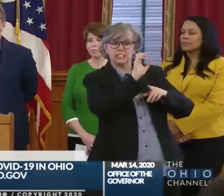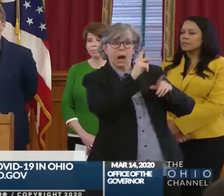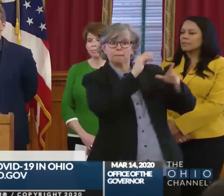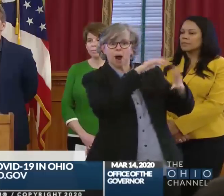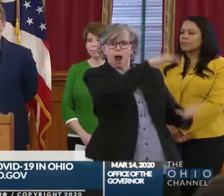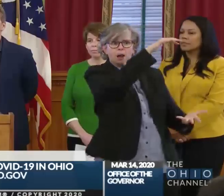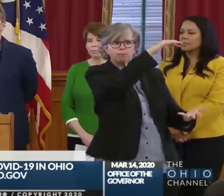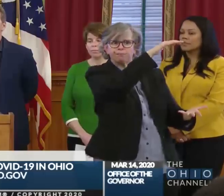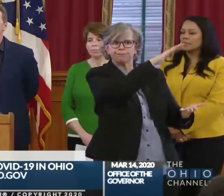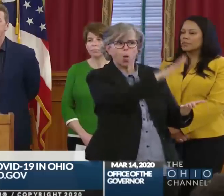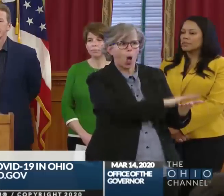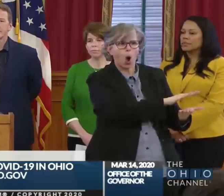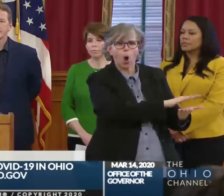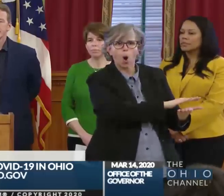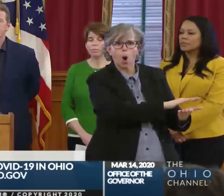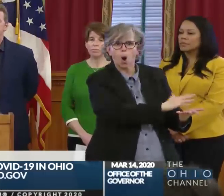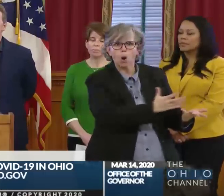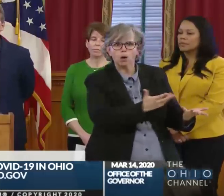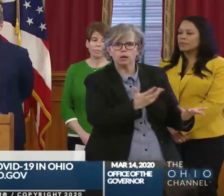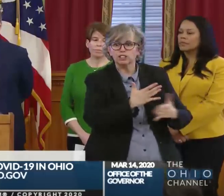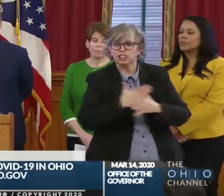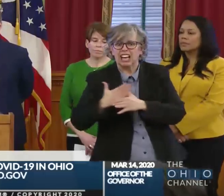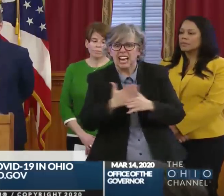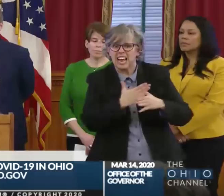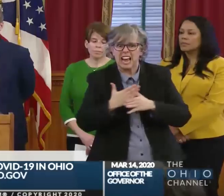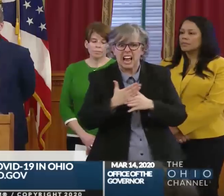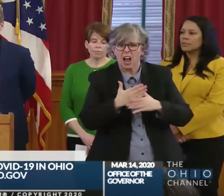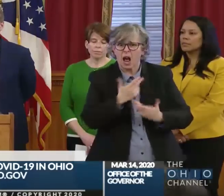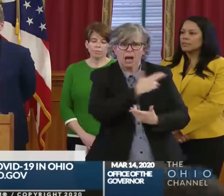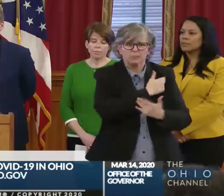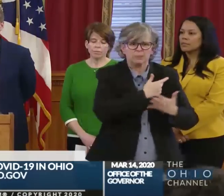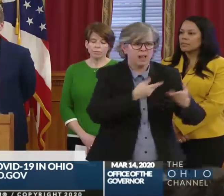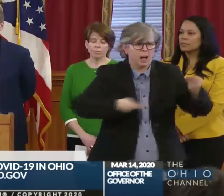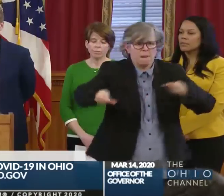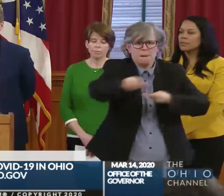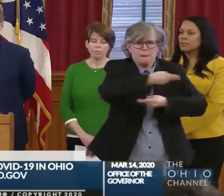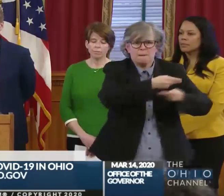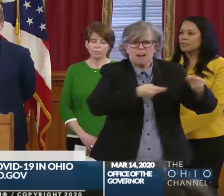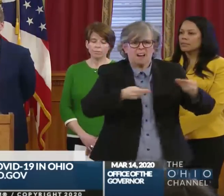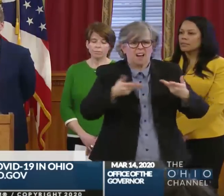We're hearing from the front lines that there's already a shortage. These are surgical